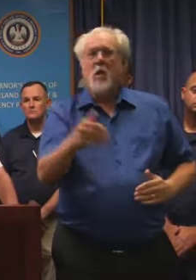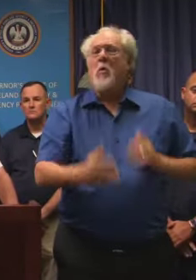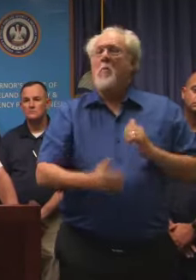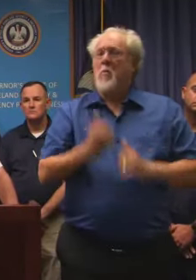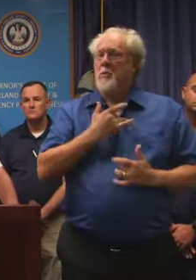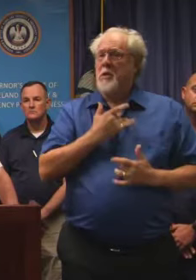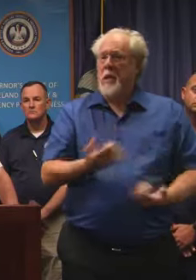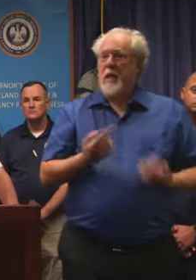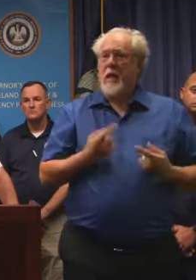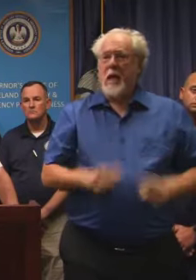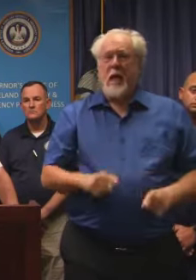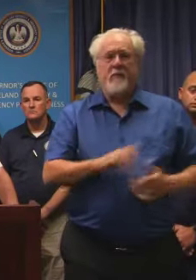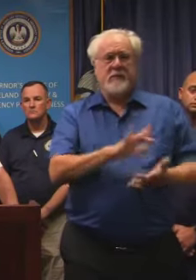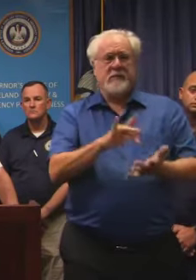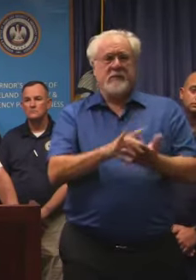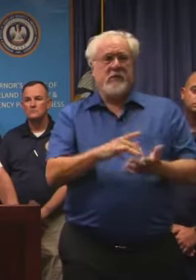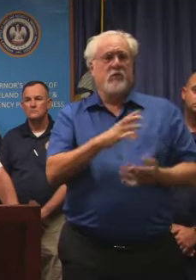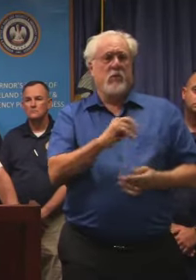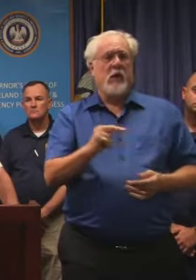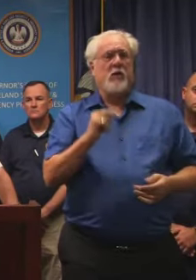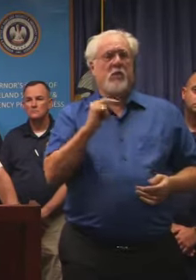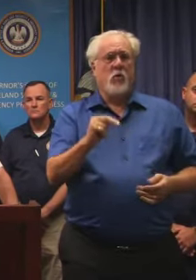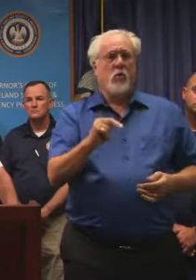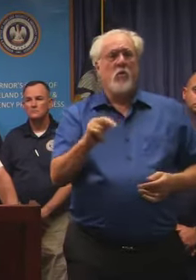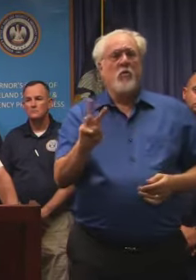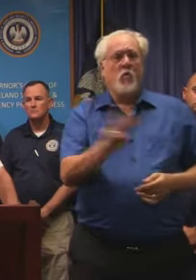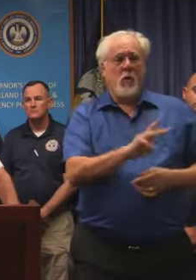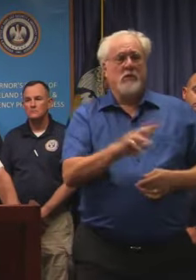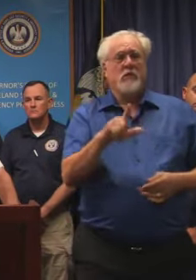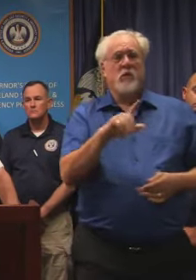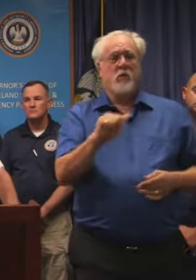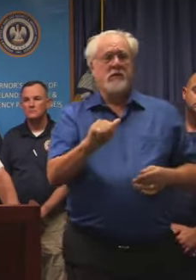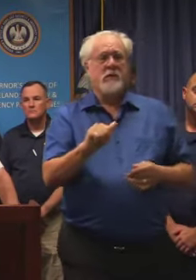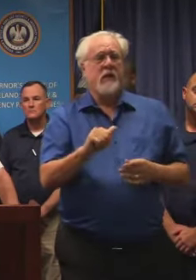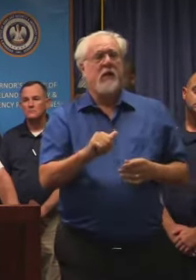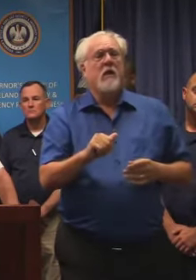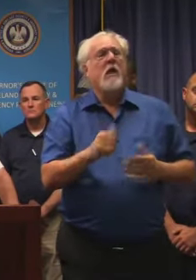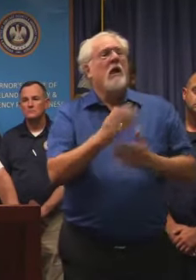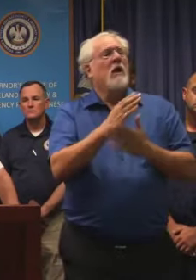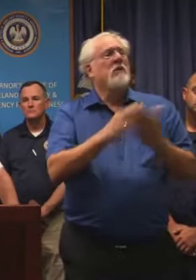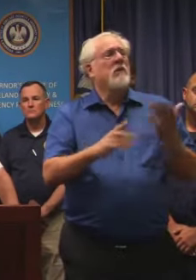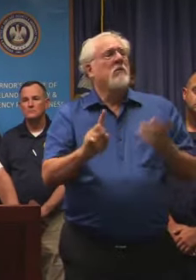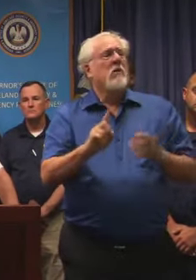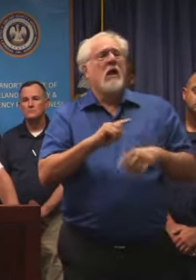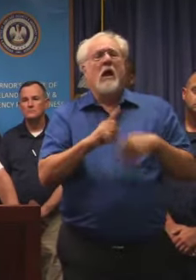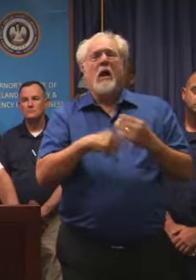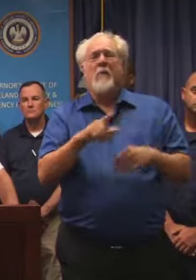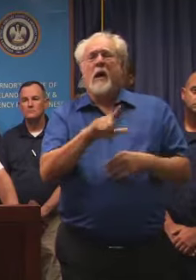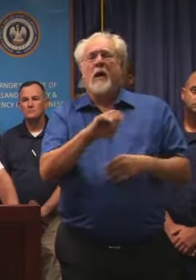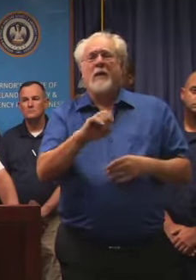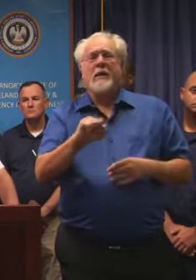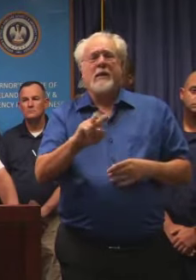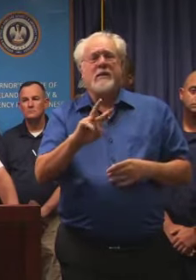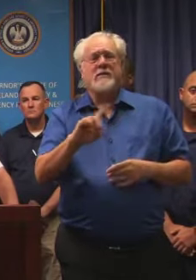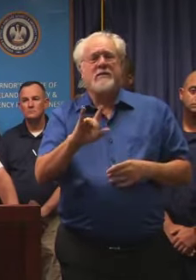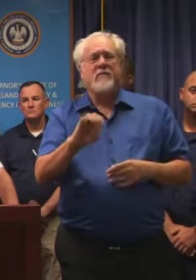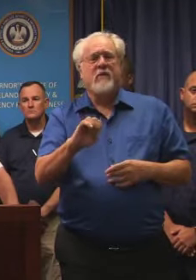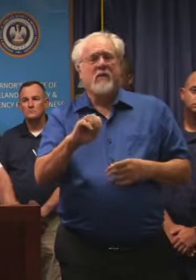most likely happen in central and northwestern Louisiana, somewhere from about Leesville up